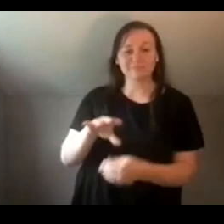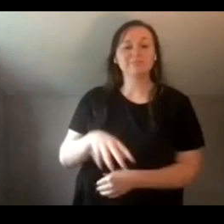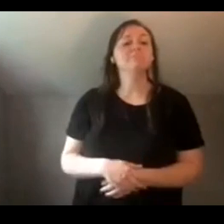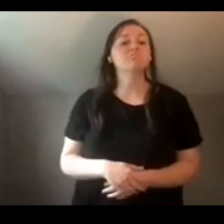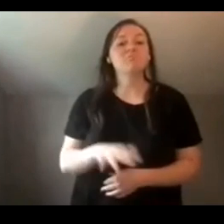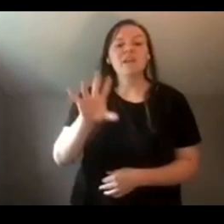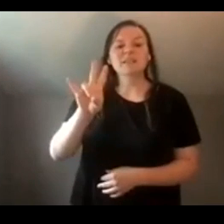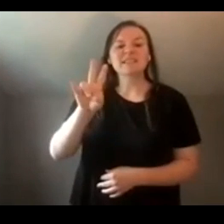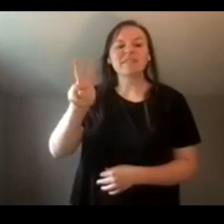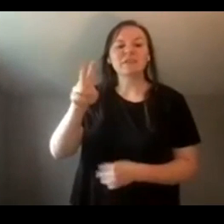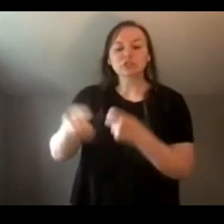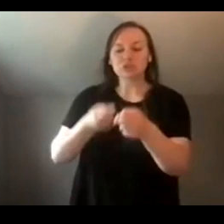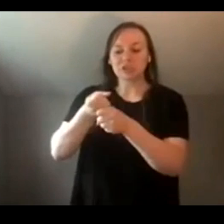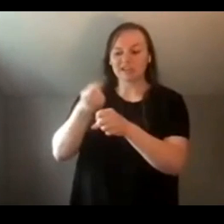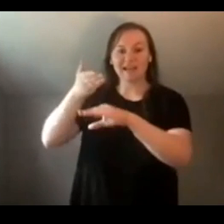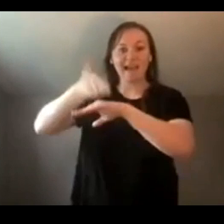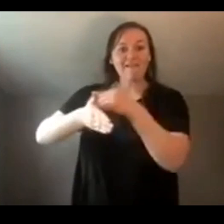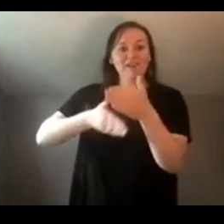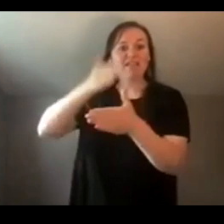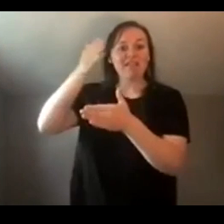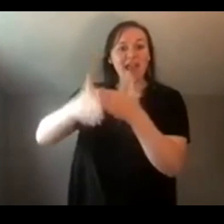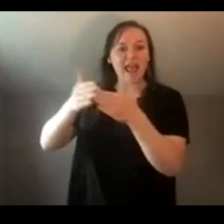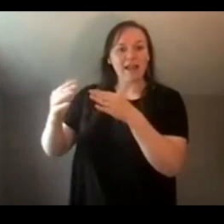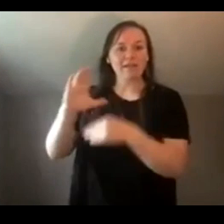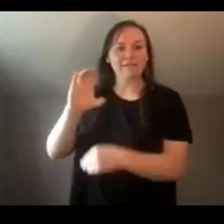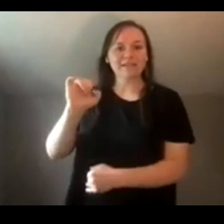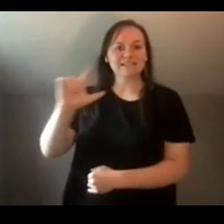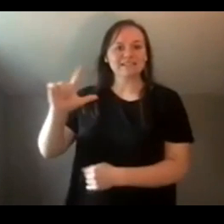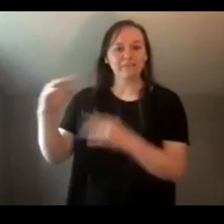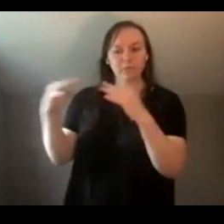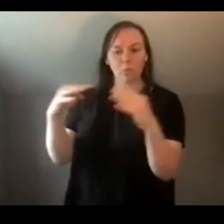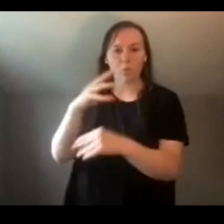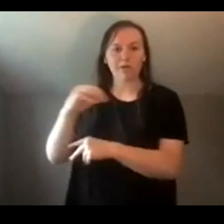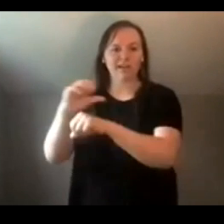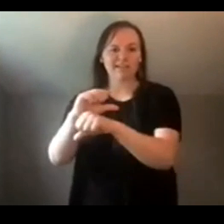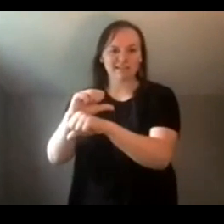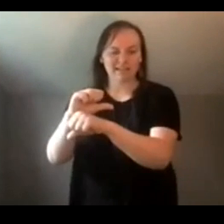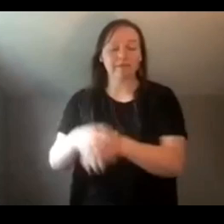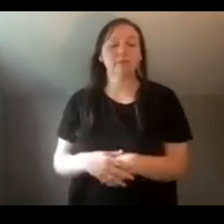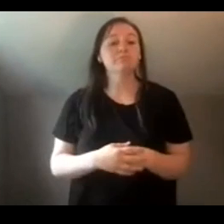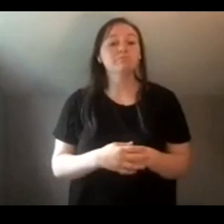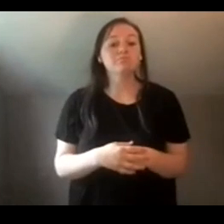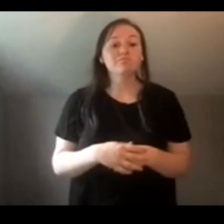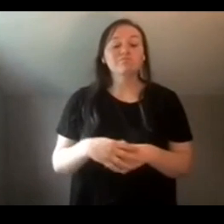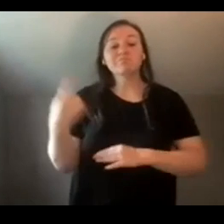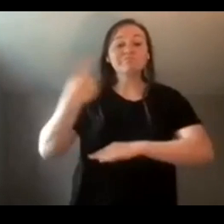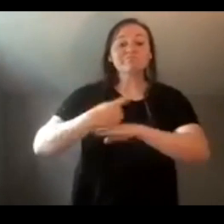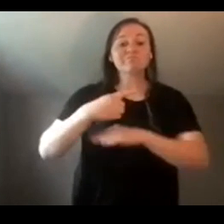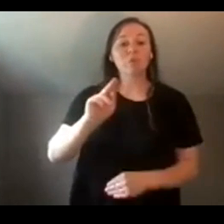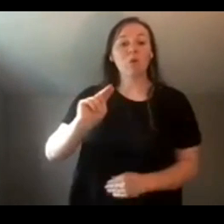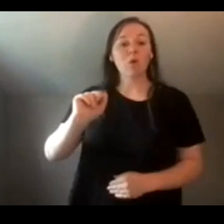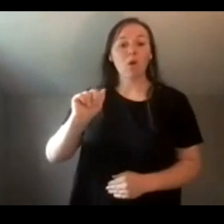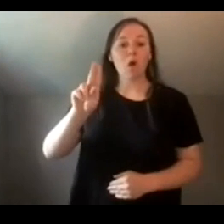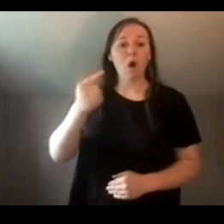of slavery and the Civil War. It was August 1937, and Mary Bell